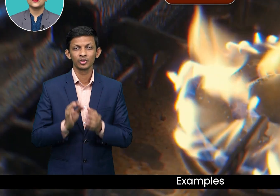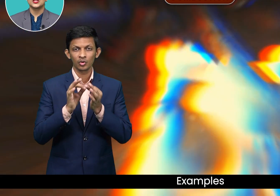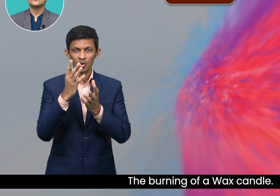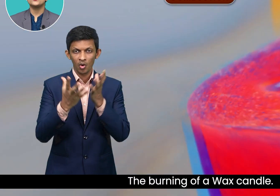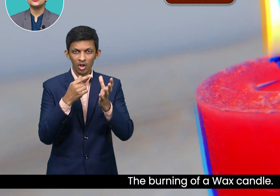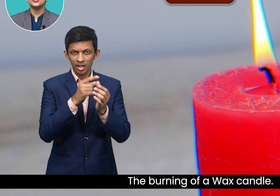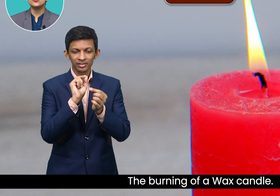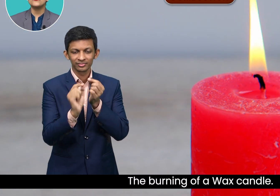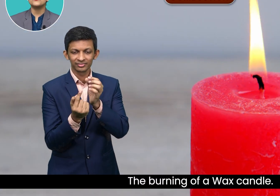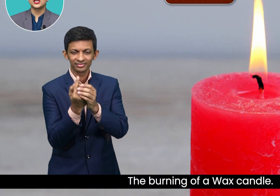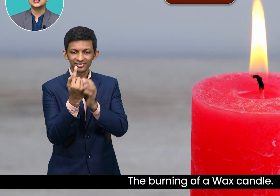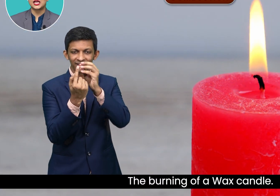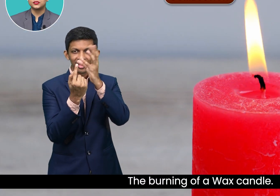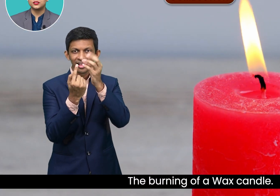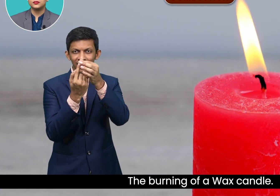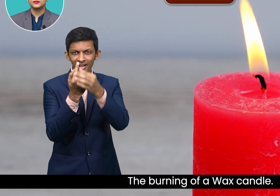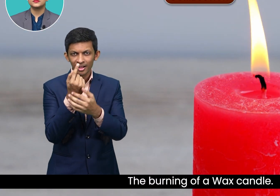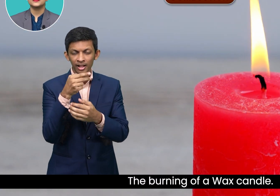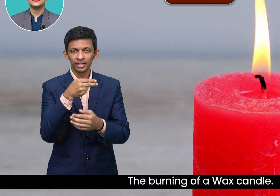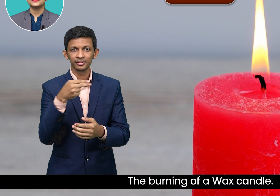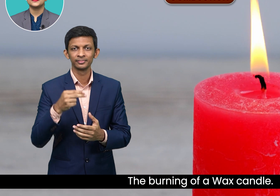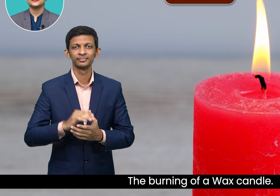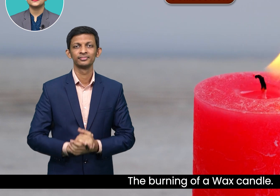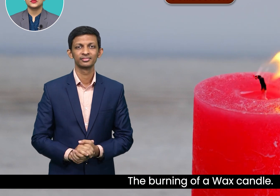Examples: the burning of a wax candle,